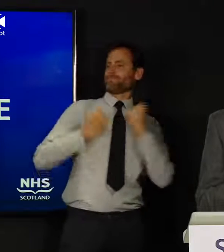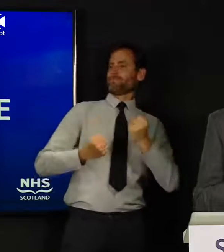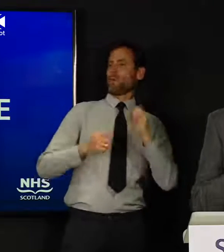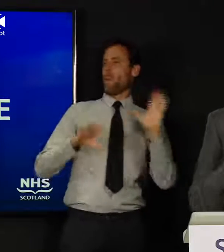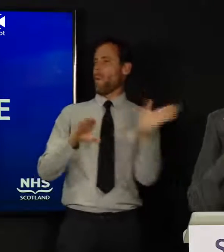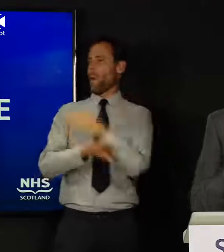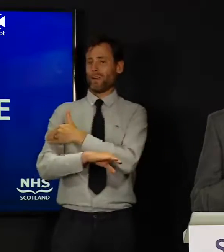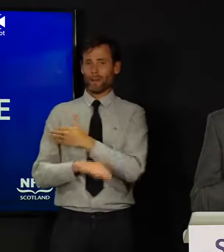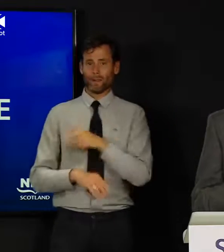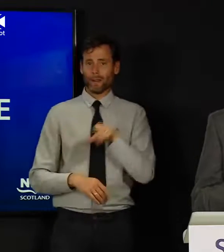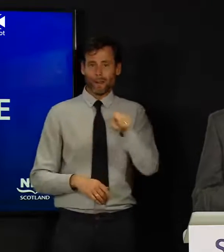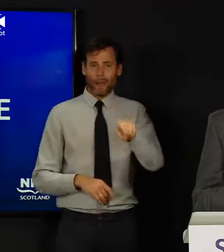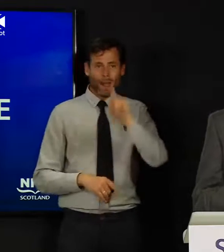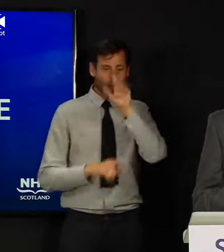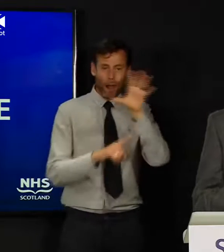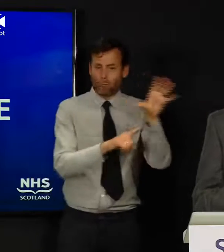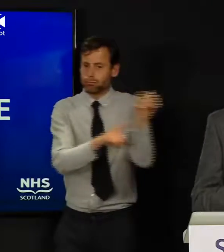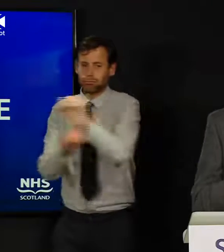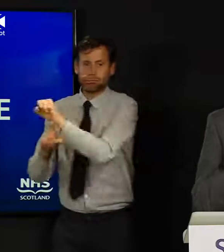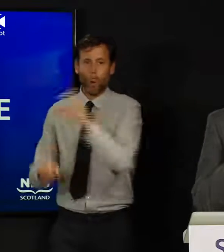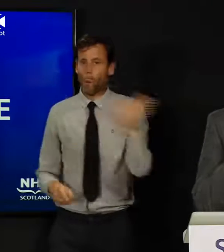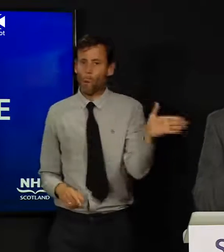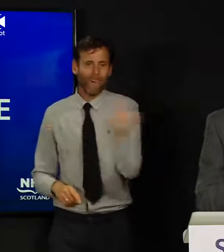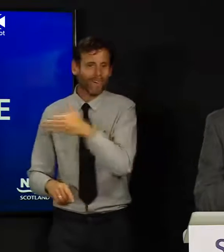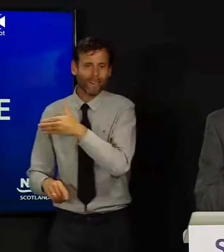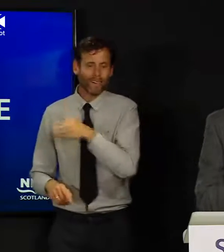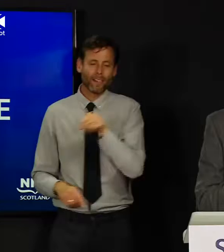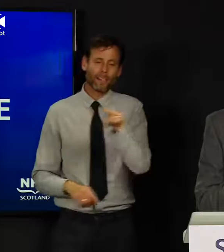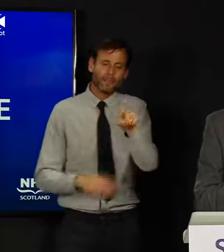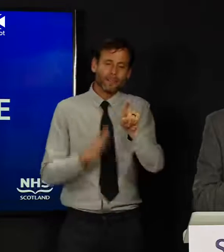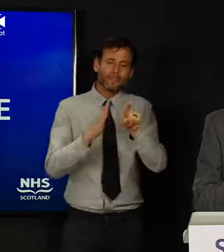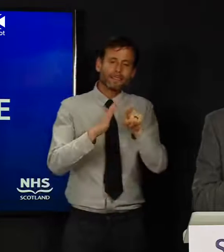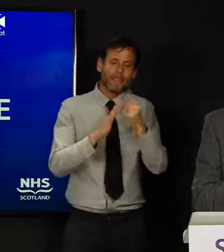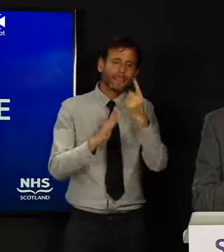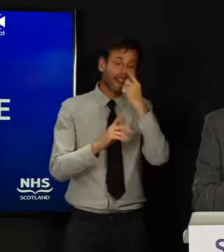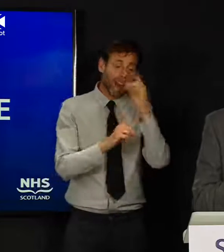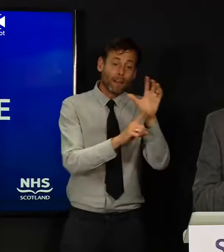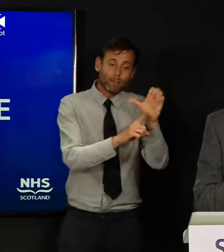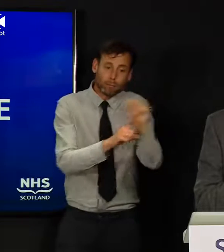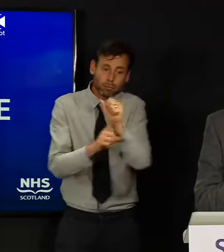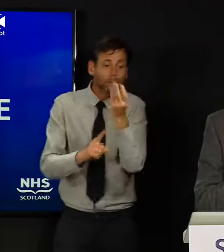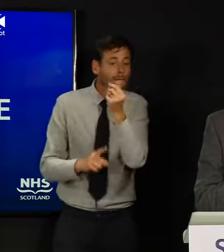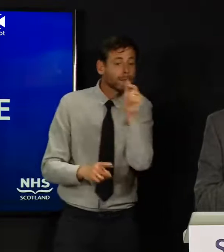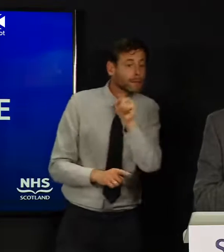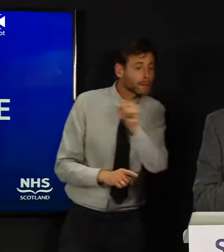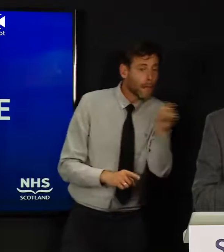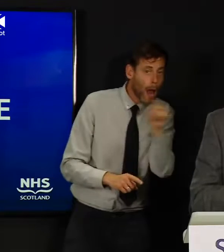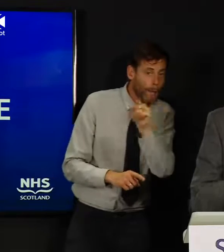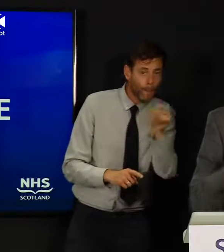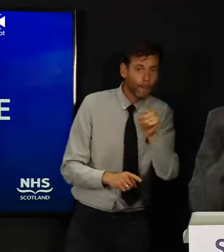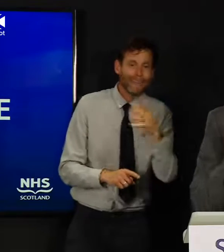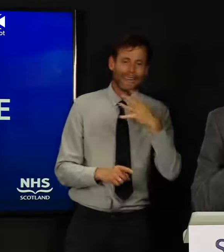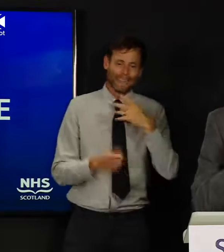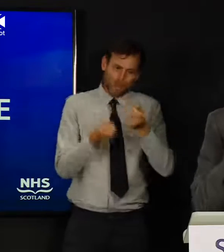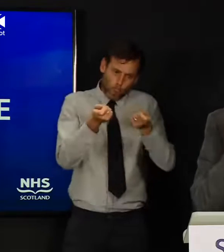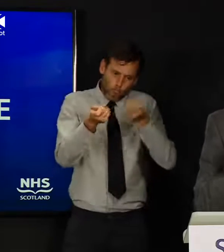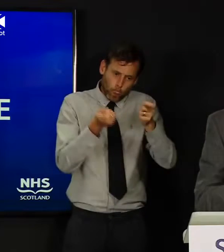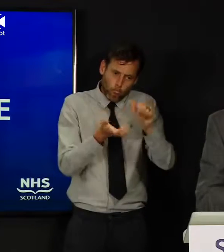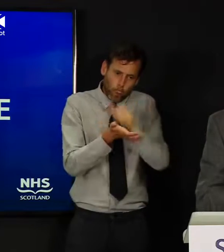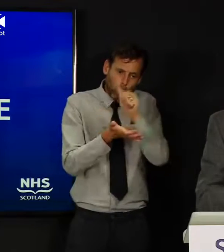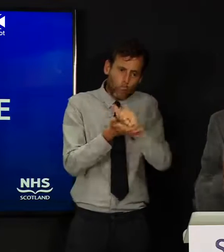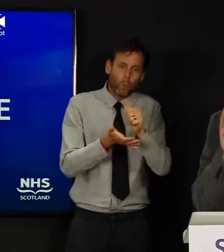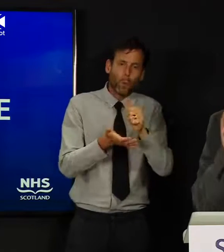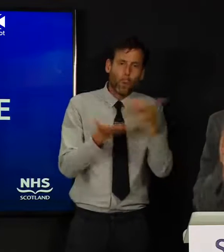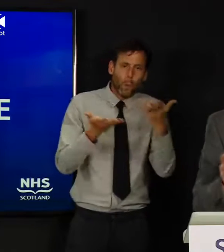swab test. It cannot find all the virus. So you have to put in place, of course, testing appropriately, clinically used, but also